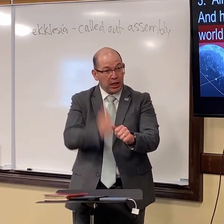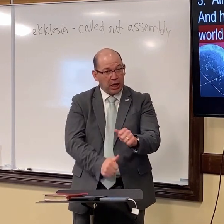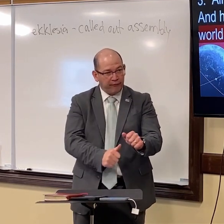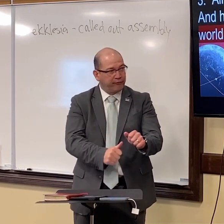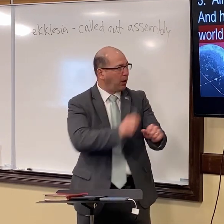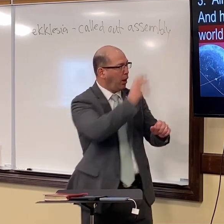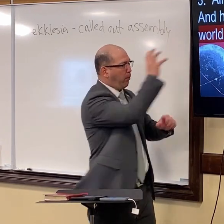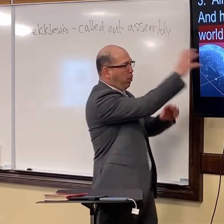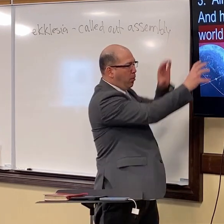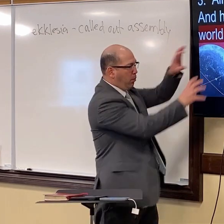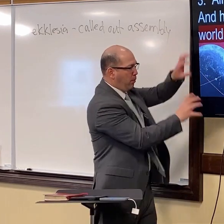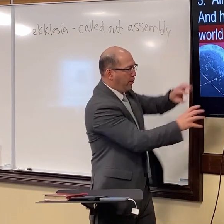nation,